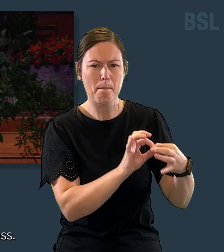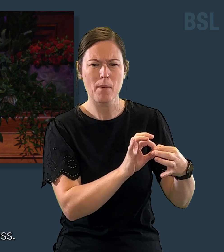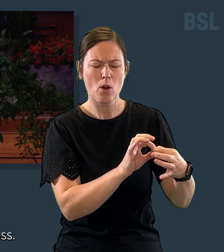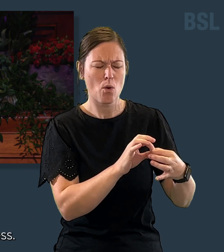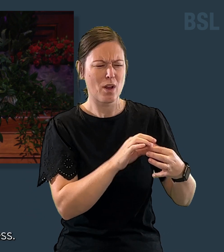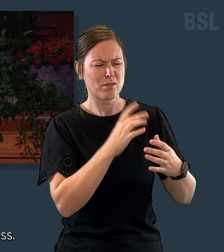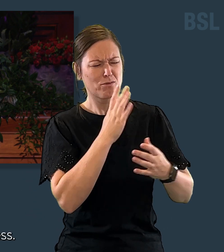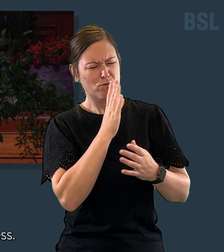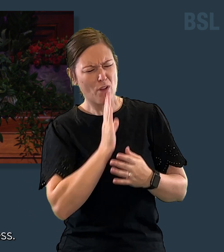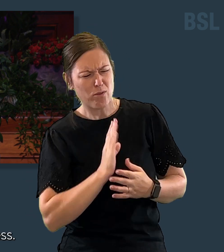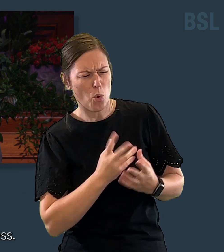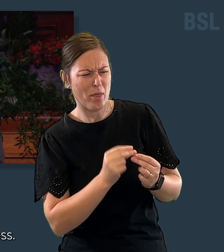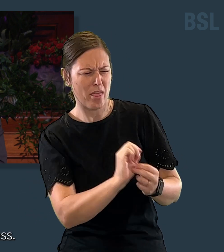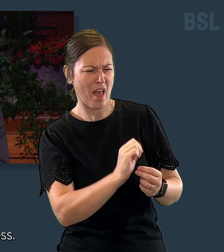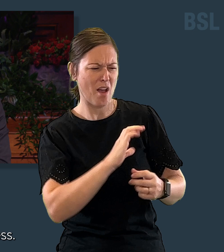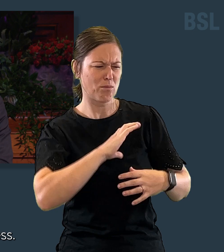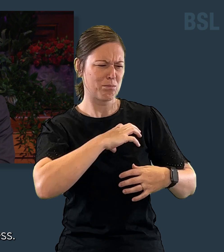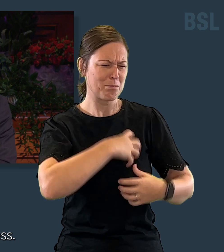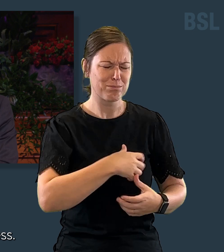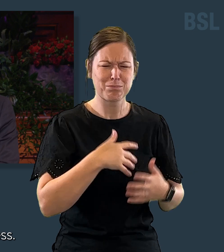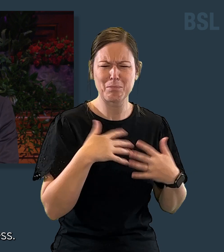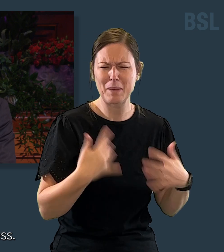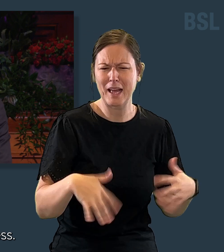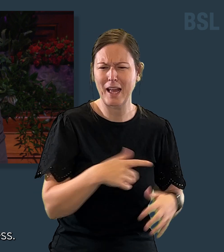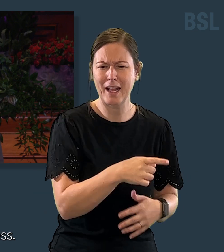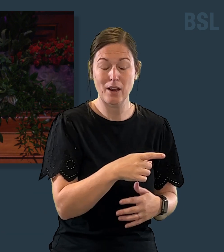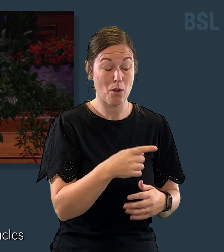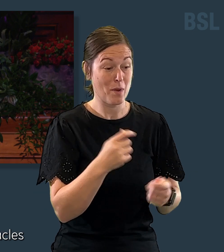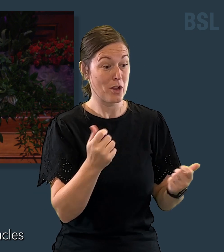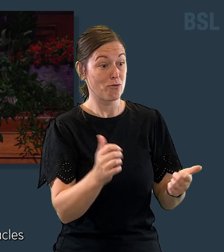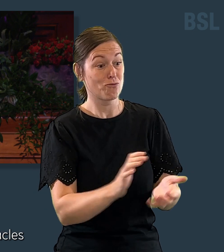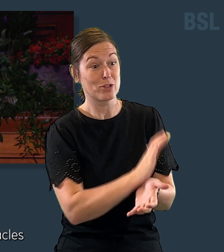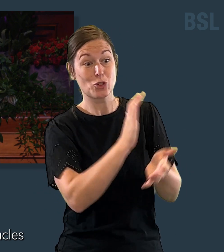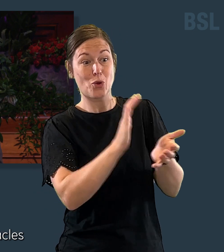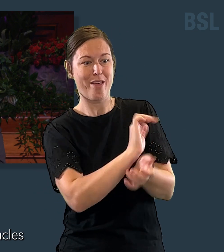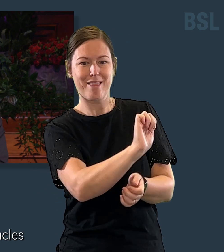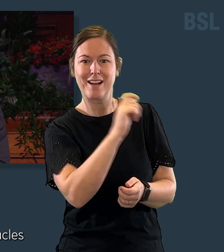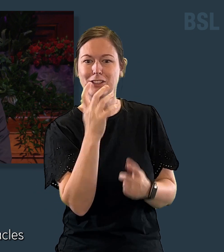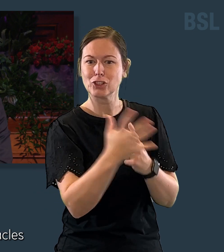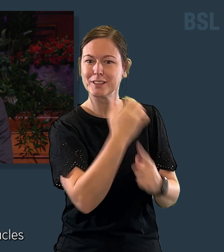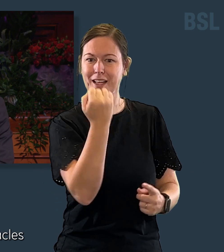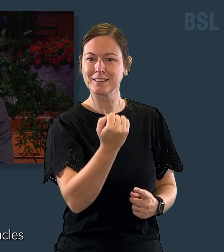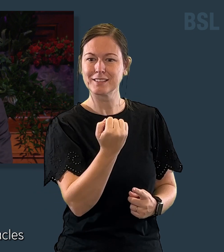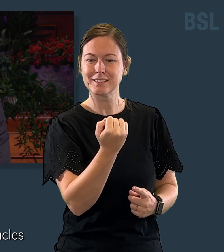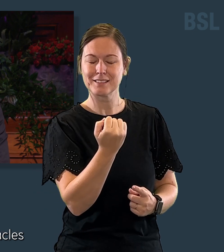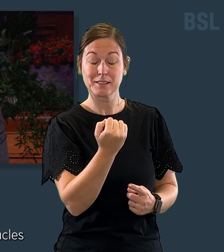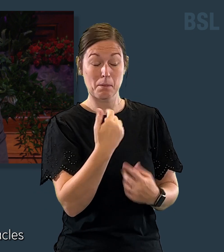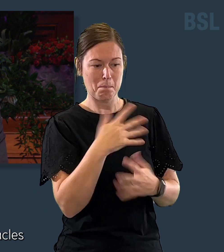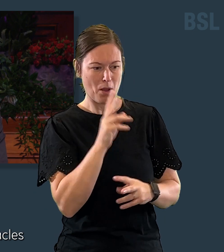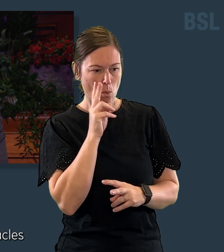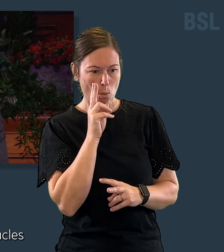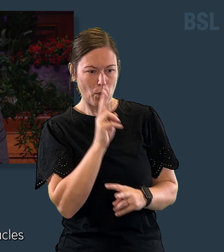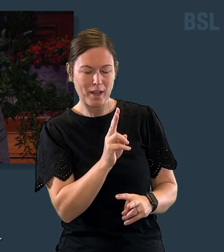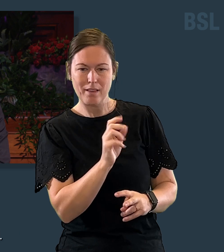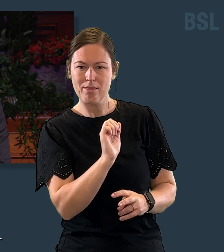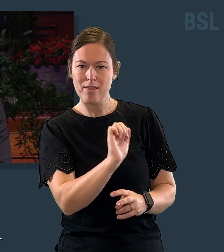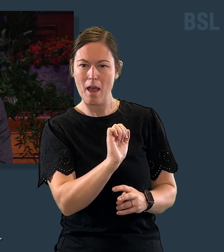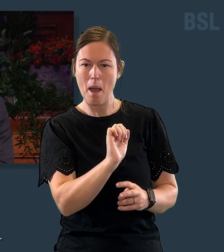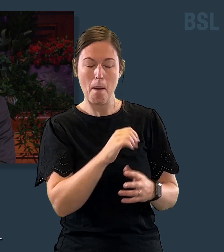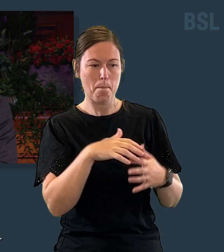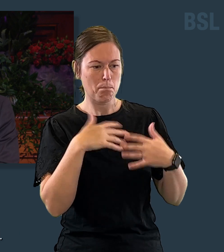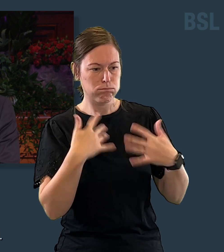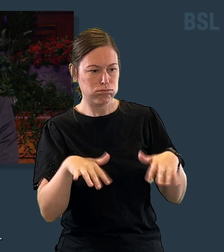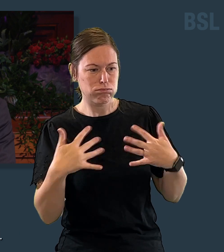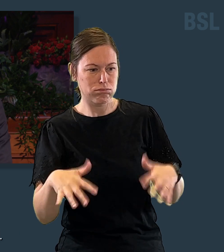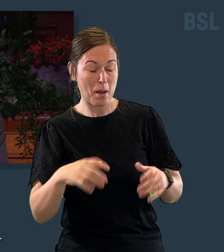share their grief, and we rejoice with their success. We have witnessed many of the blessings and miracles that the